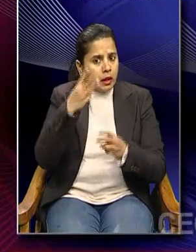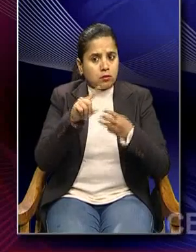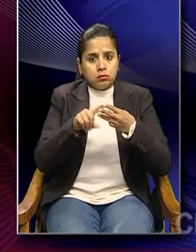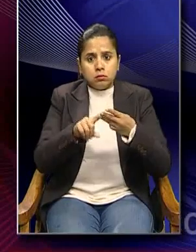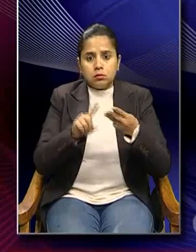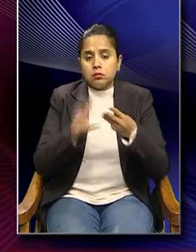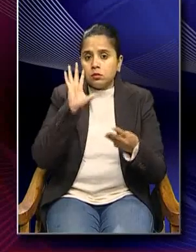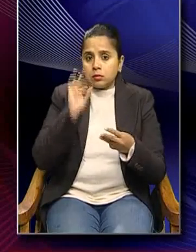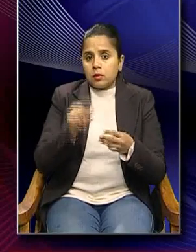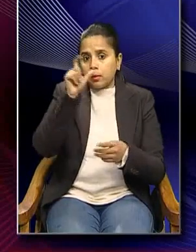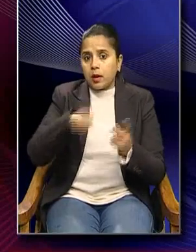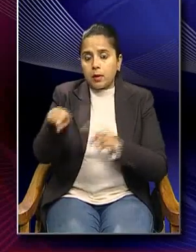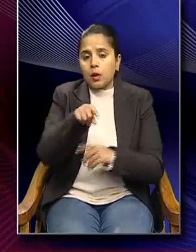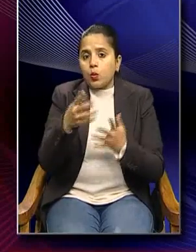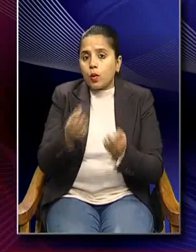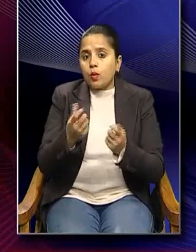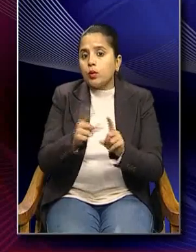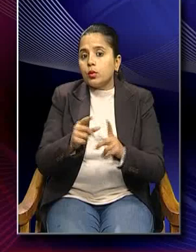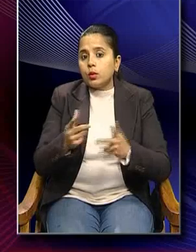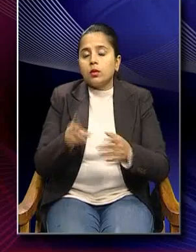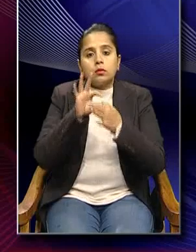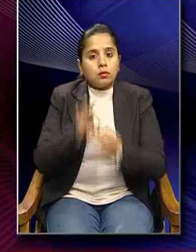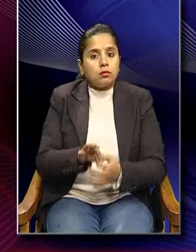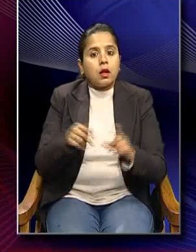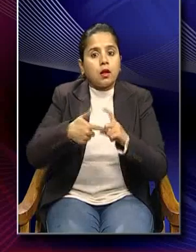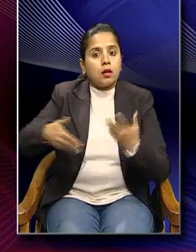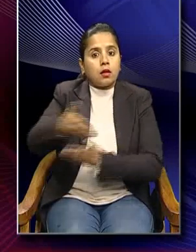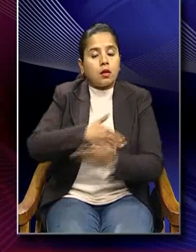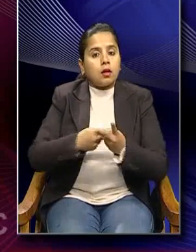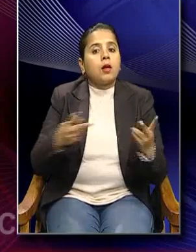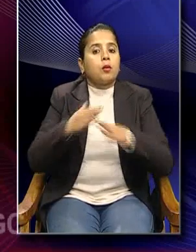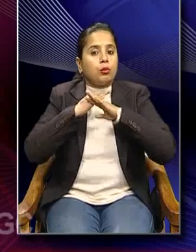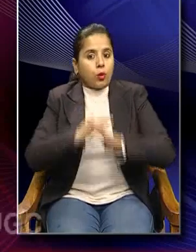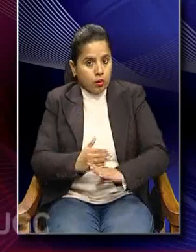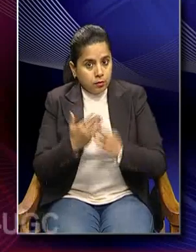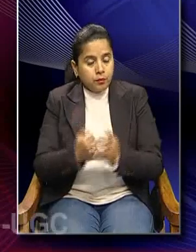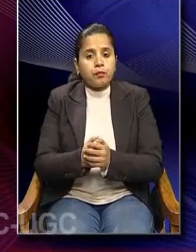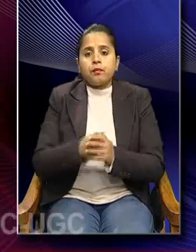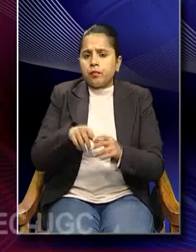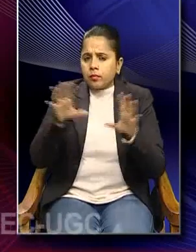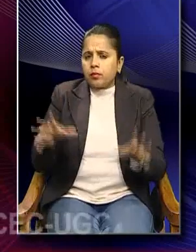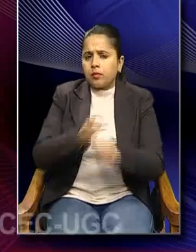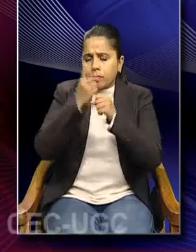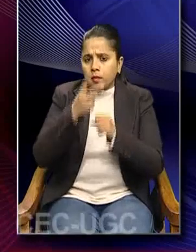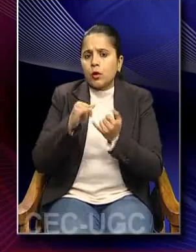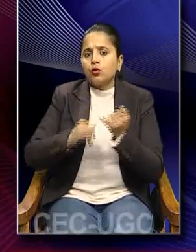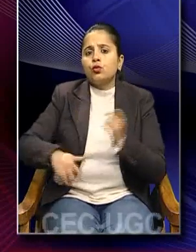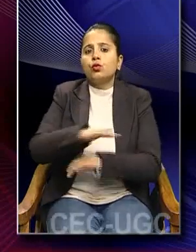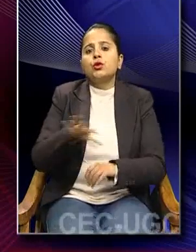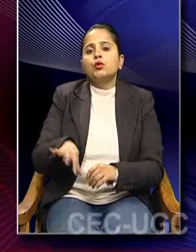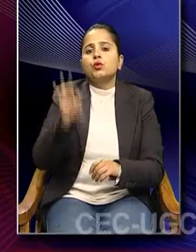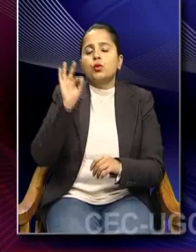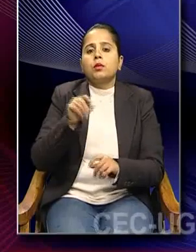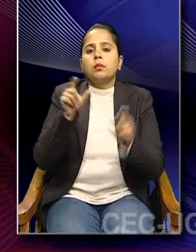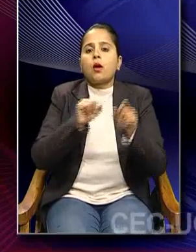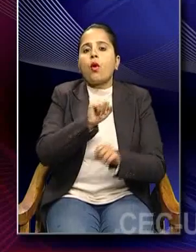principles of individual preferences related to environmental protection, then to comprehend the social choice from